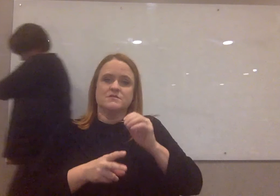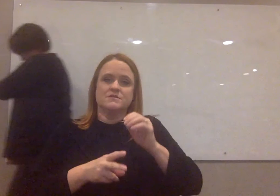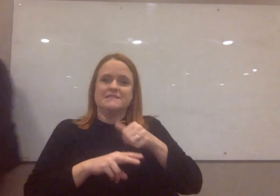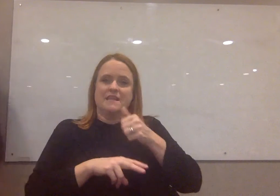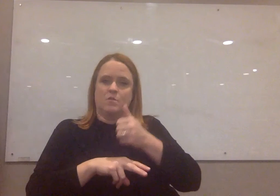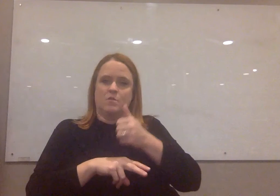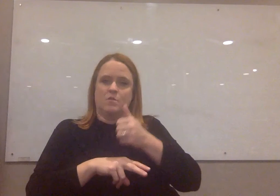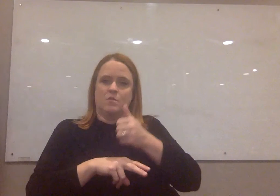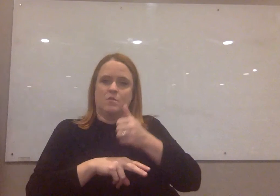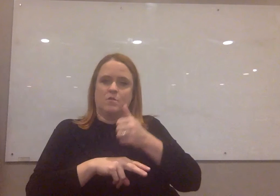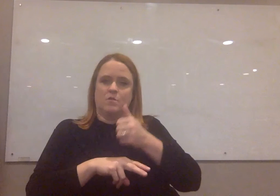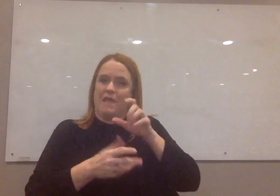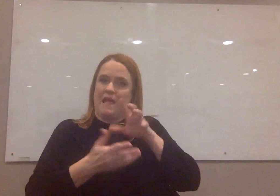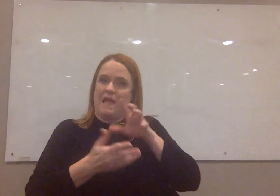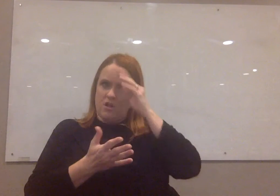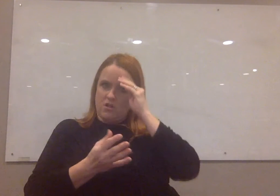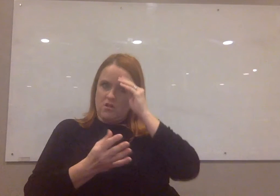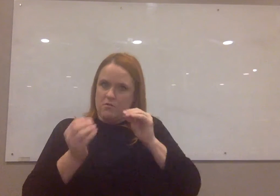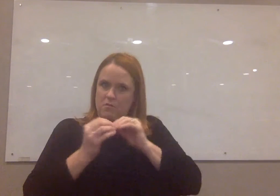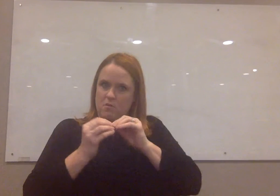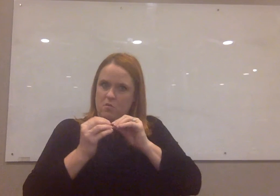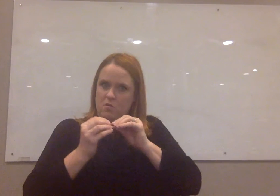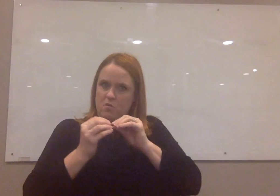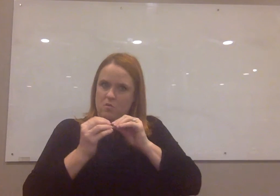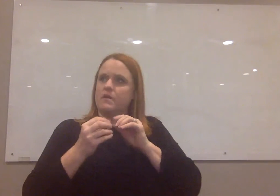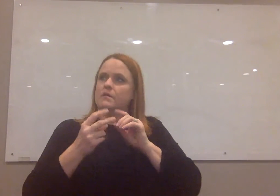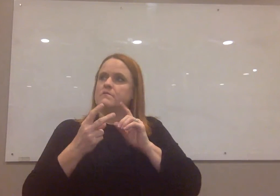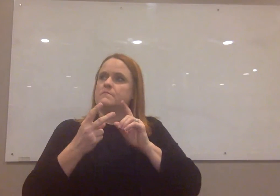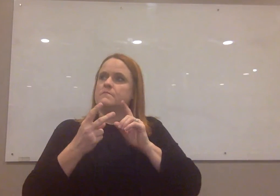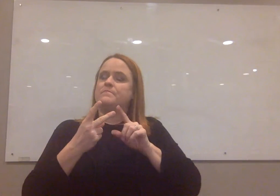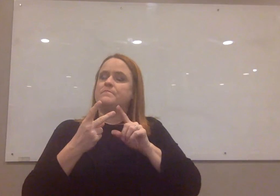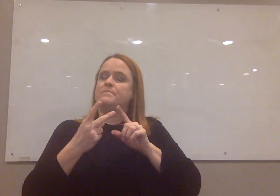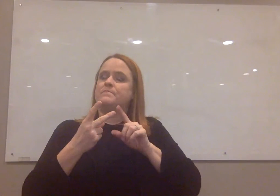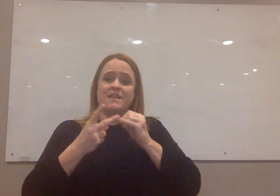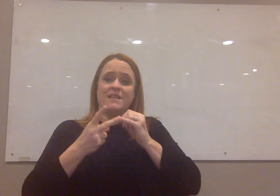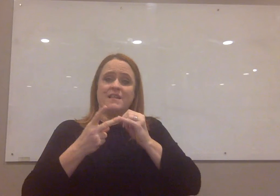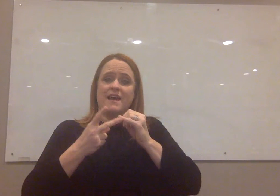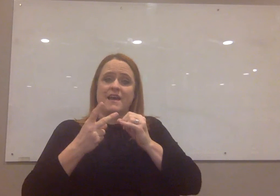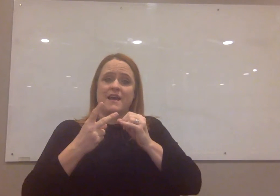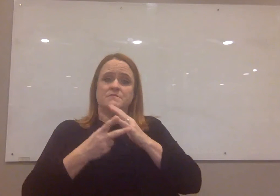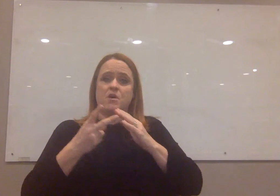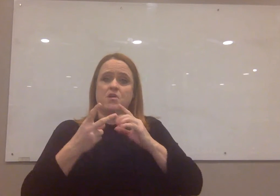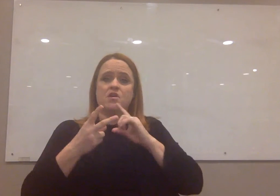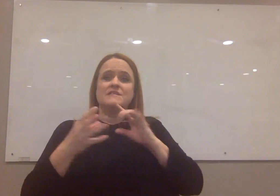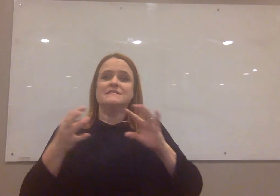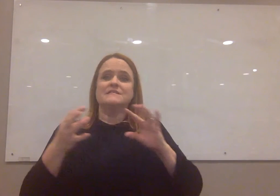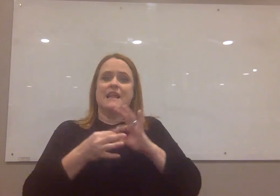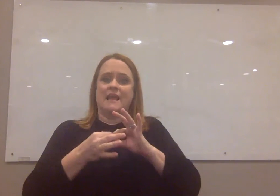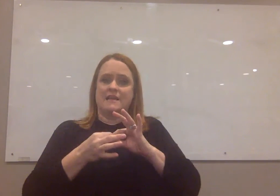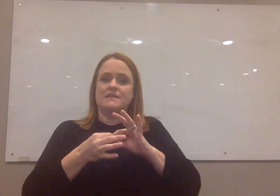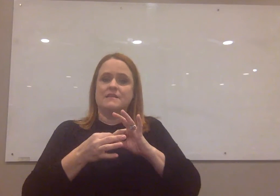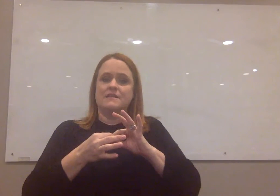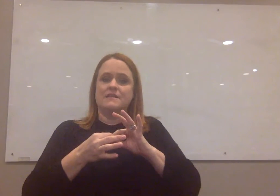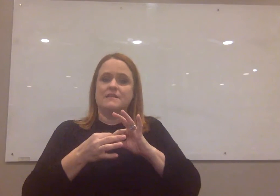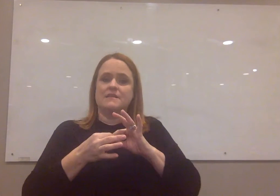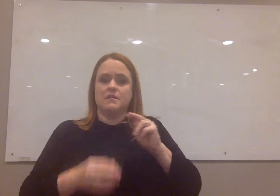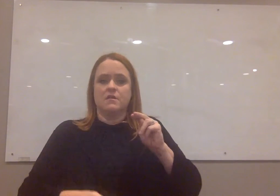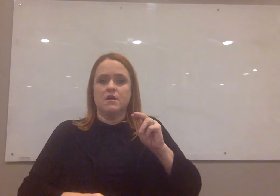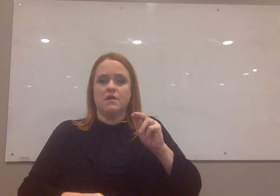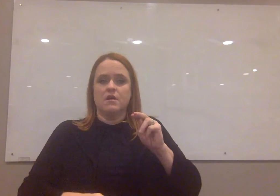to learn more about that. And then I think the last part is just connecting them via the nodes. So then like